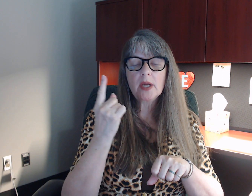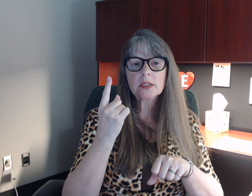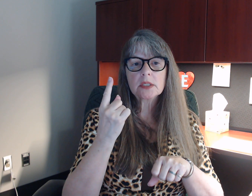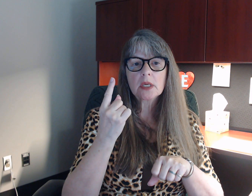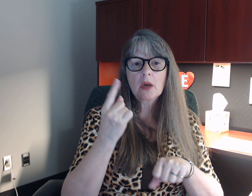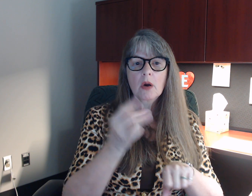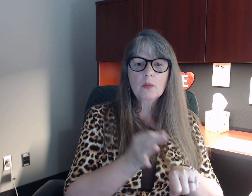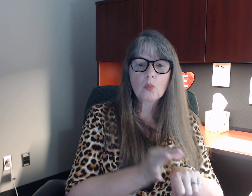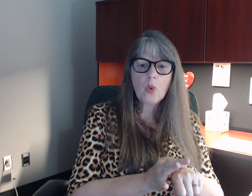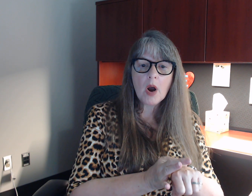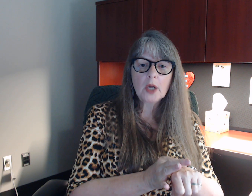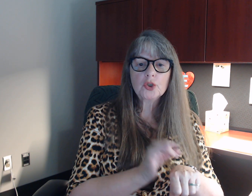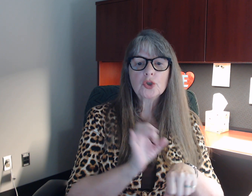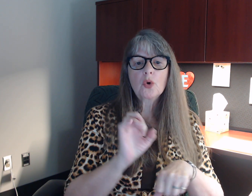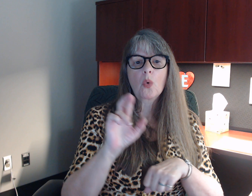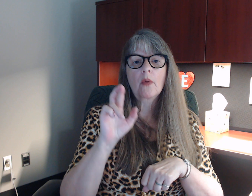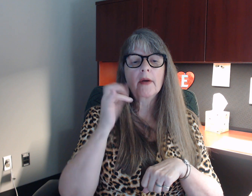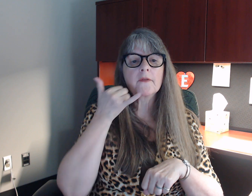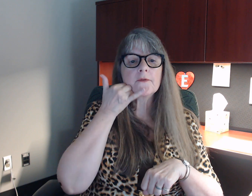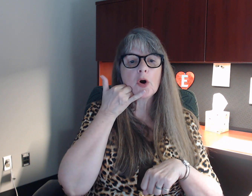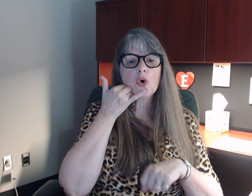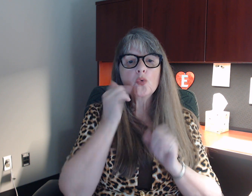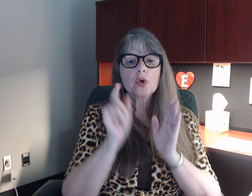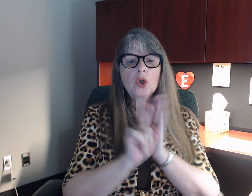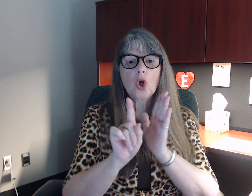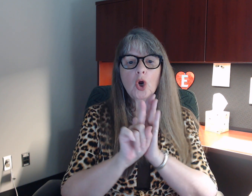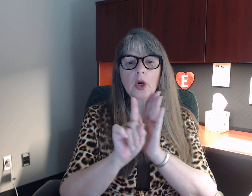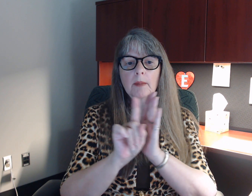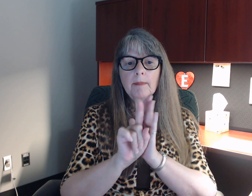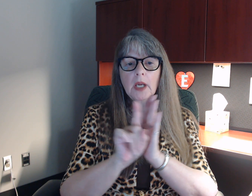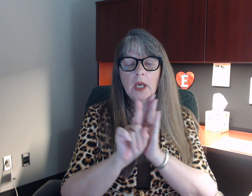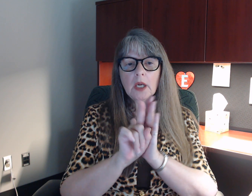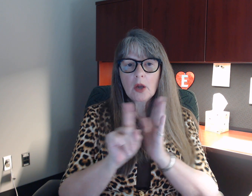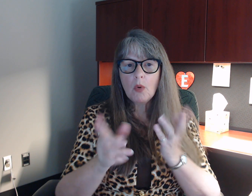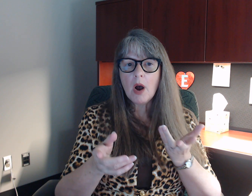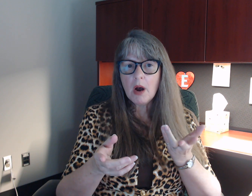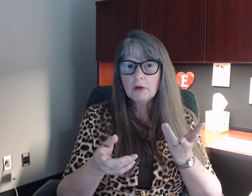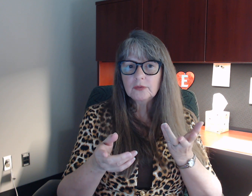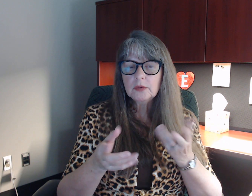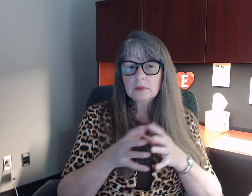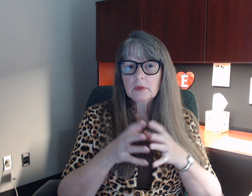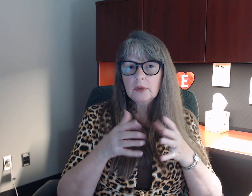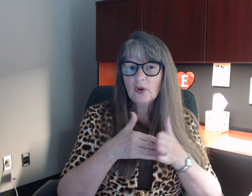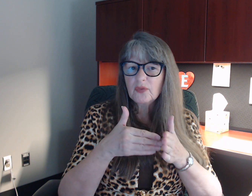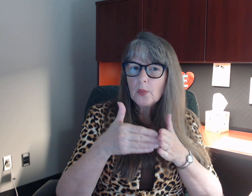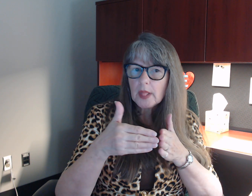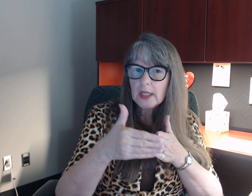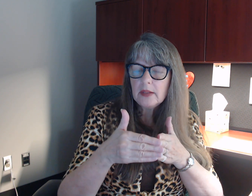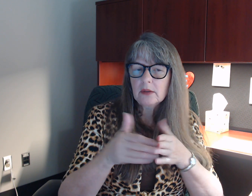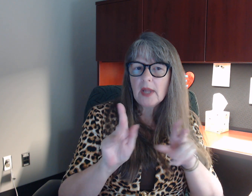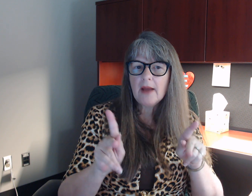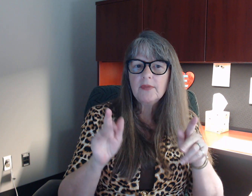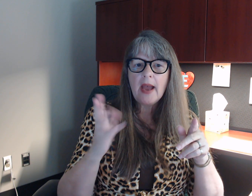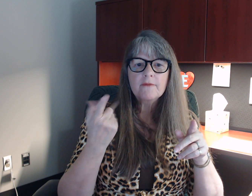someone's watch or their phone alarm go off, frequently they'll have that for